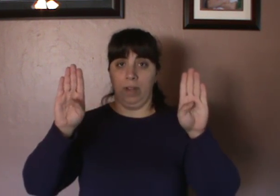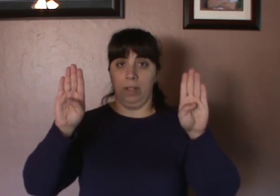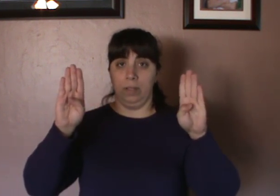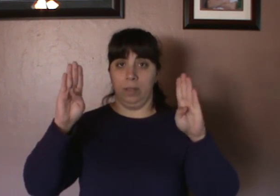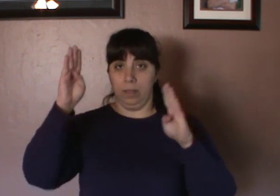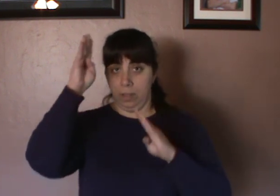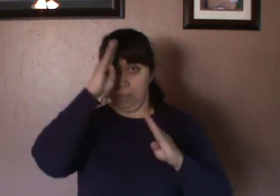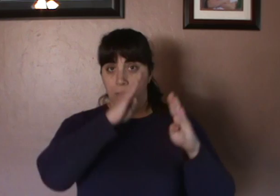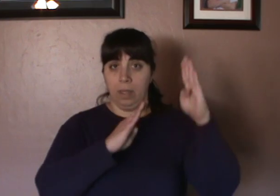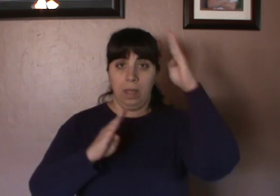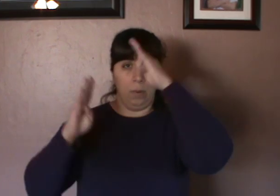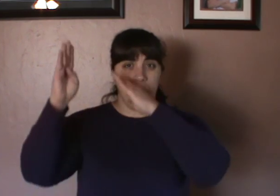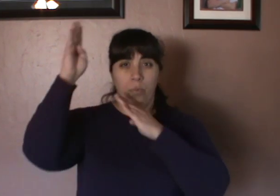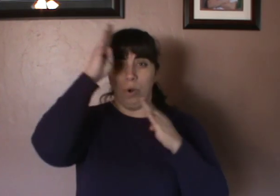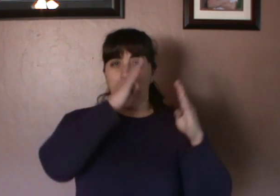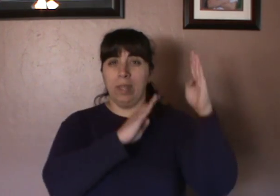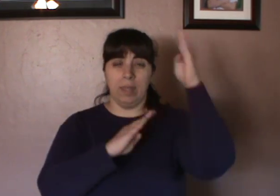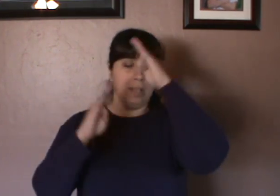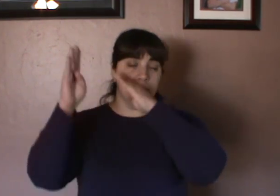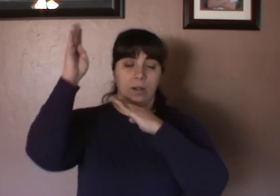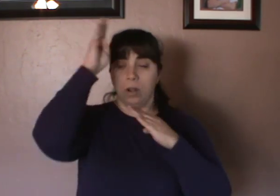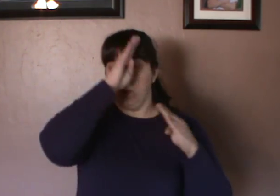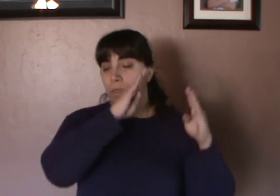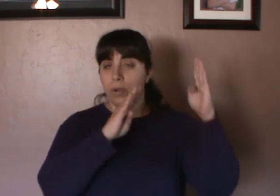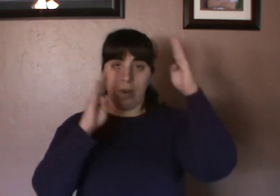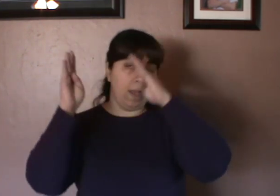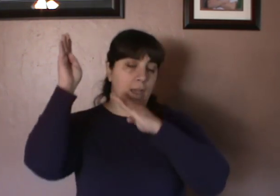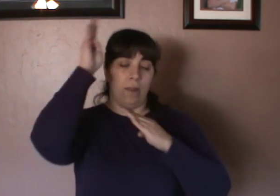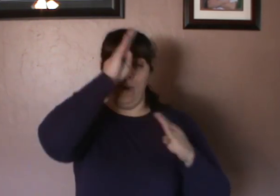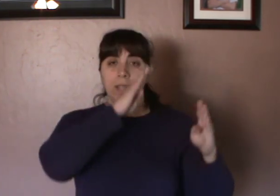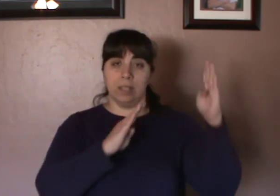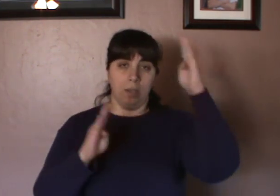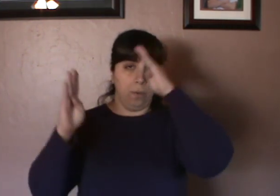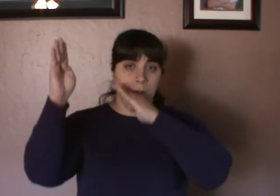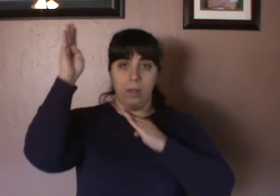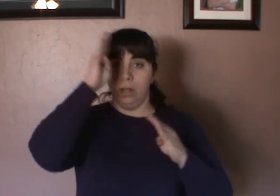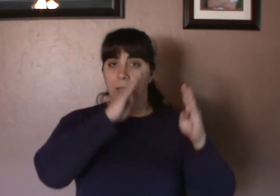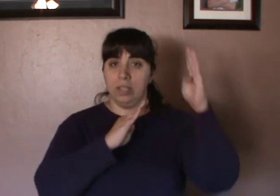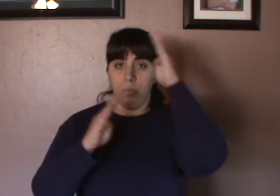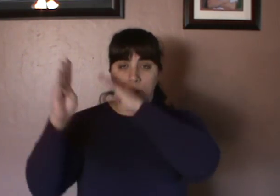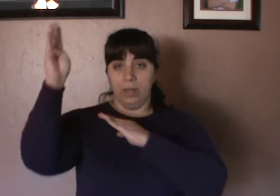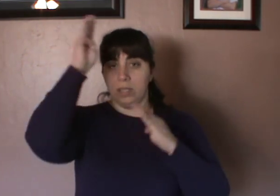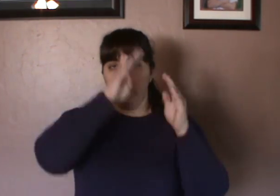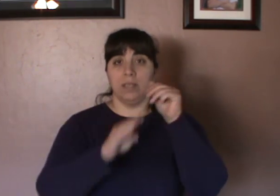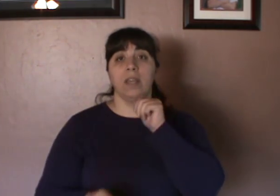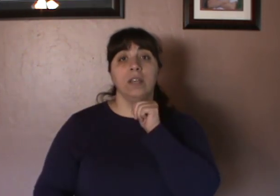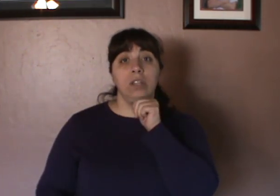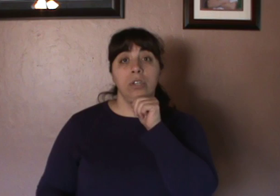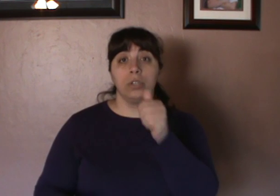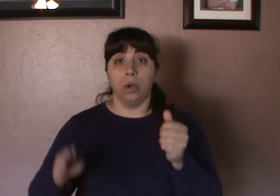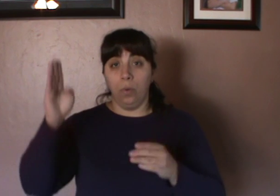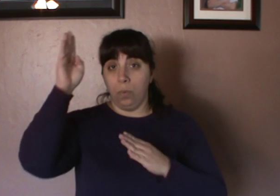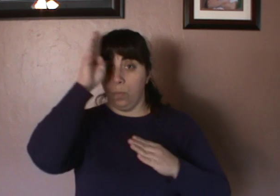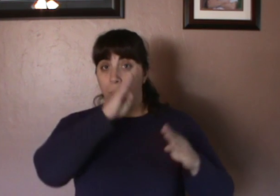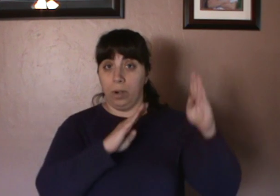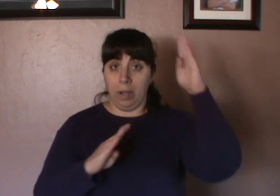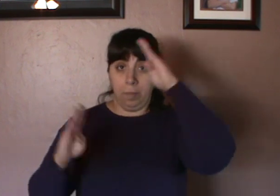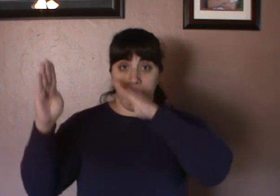hands. And when you worry, things are going through your head, right? So that's worry. So we'll say, don't worry.